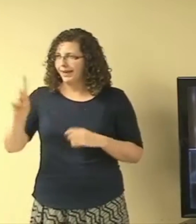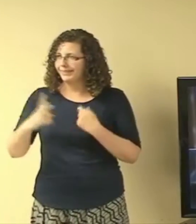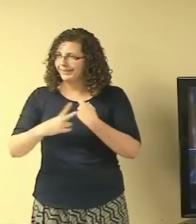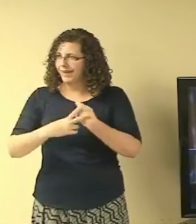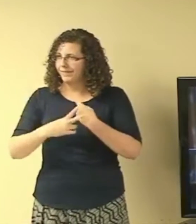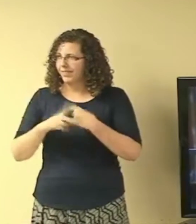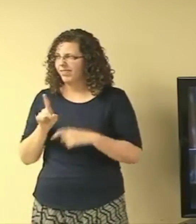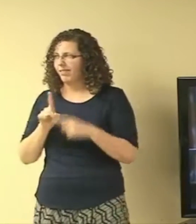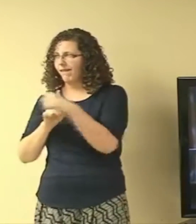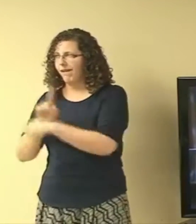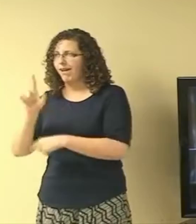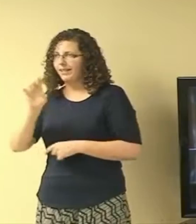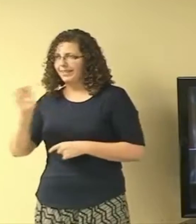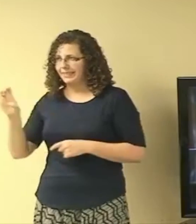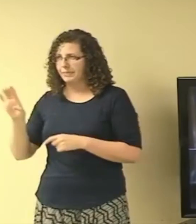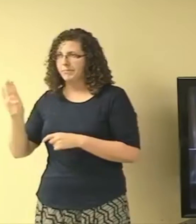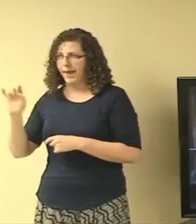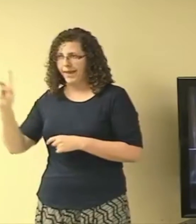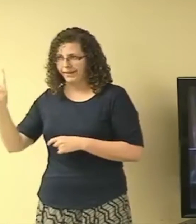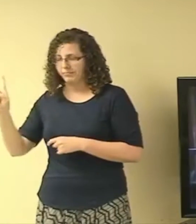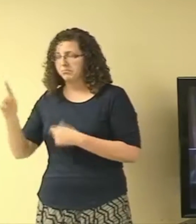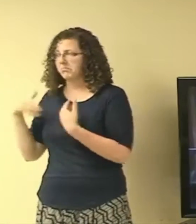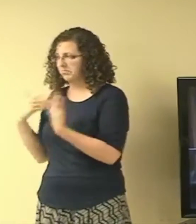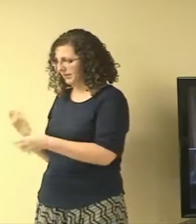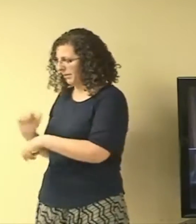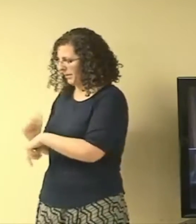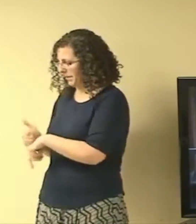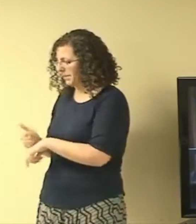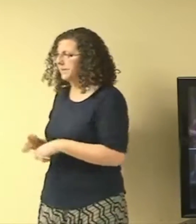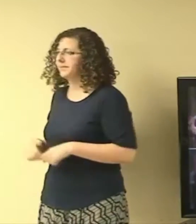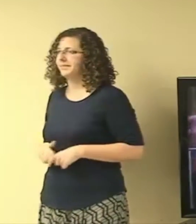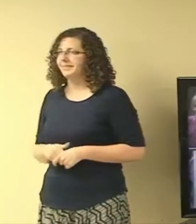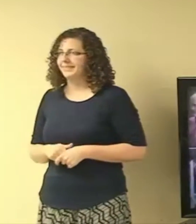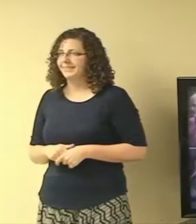Lee's bank. Now, open the bank account. All right.